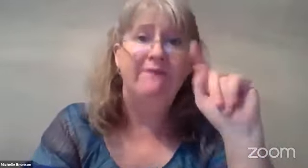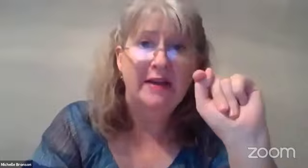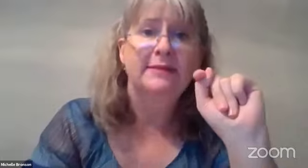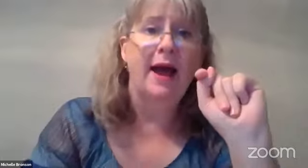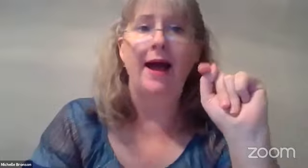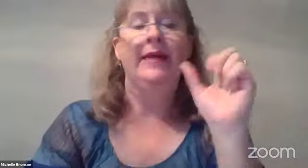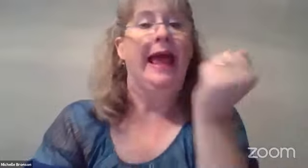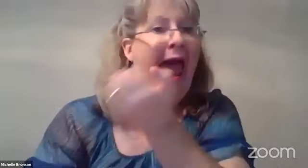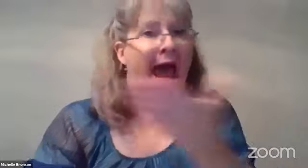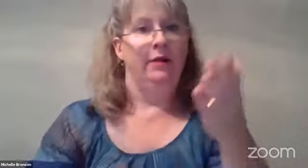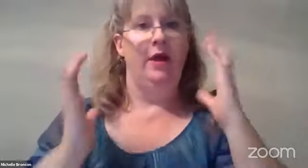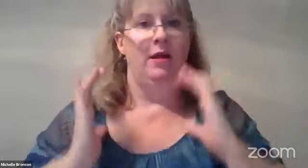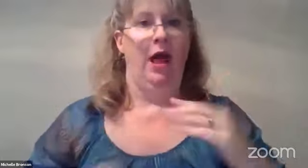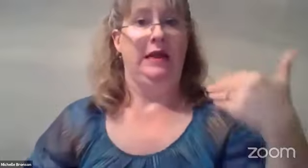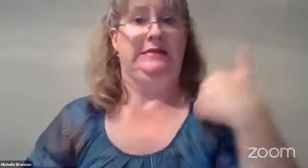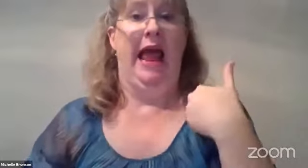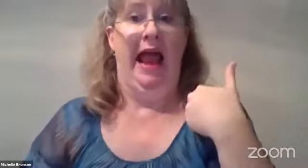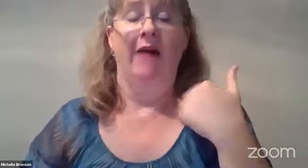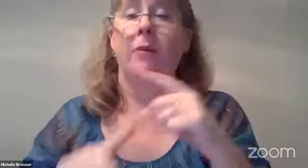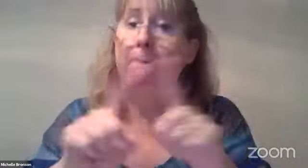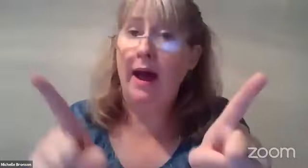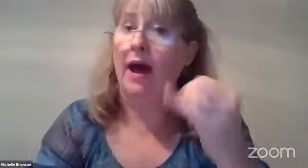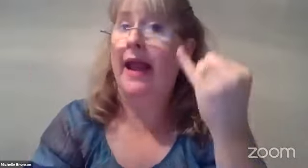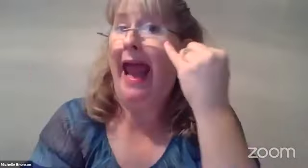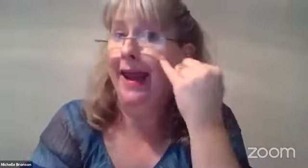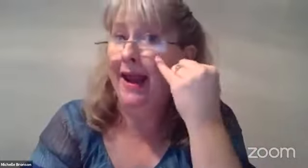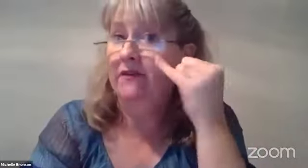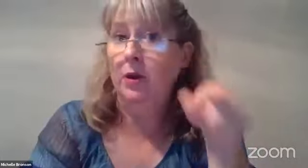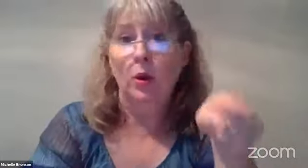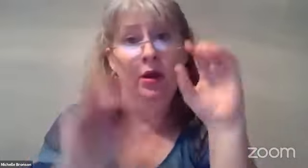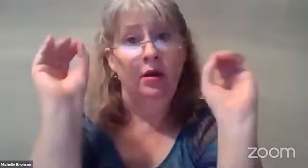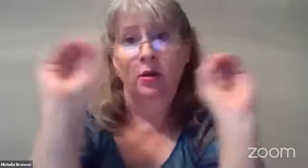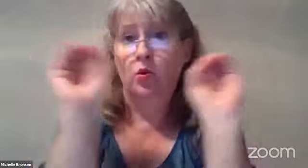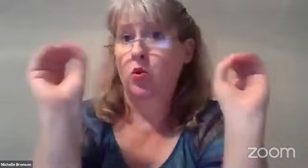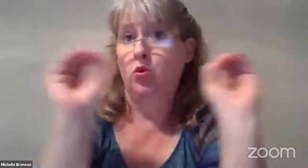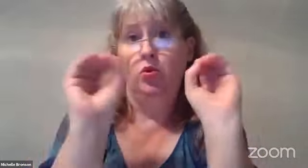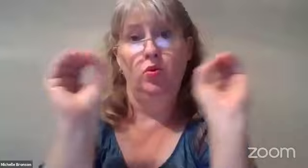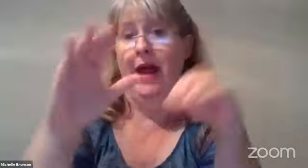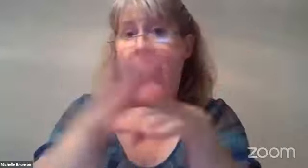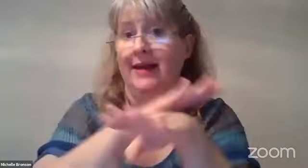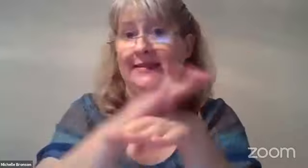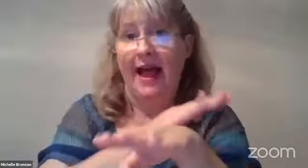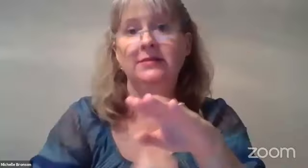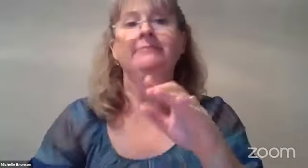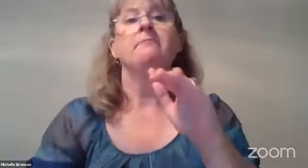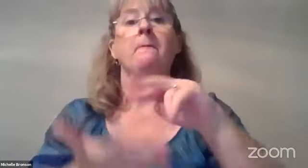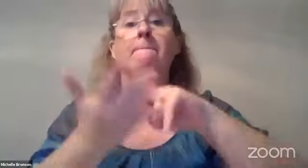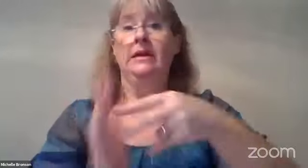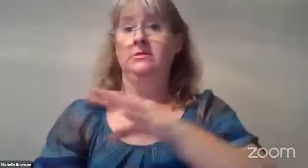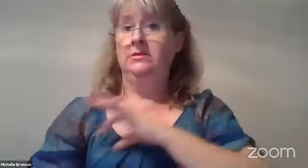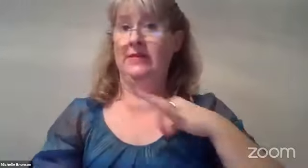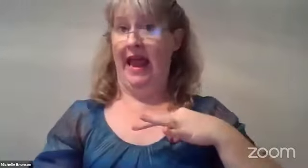video phone, FaceTime, any way we can connect with clients. If we had some clients